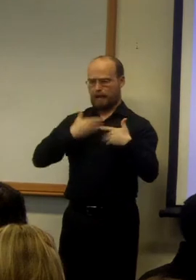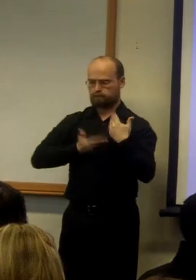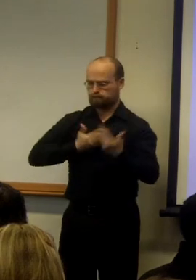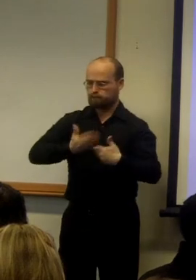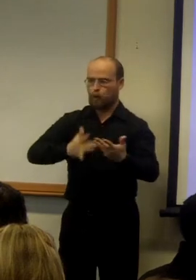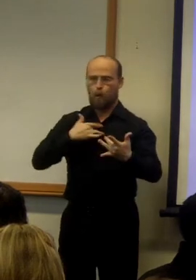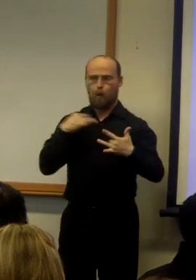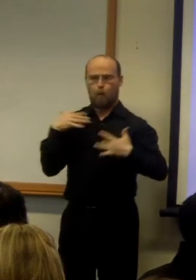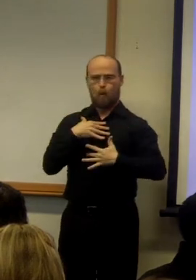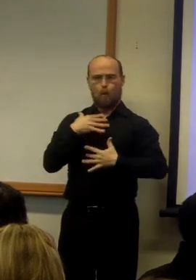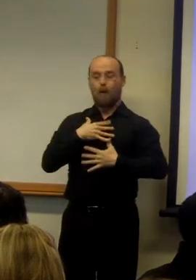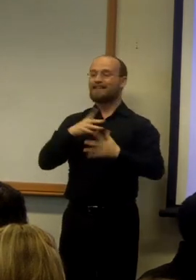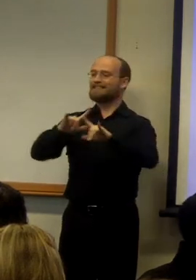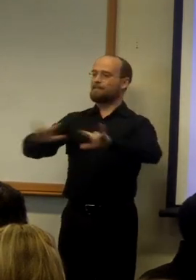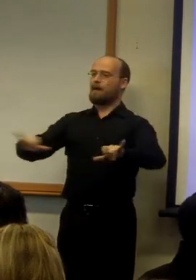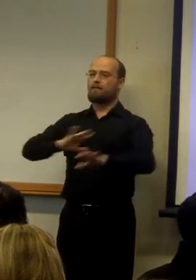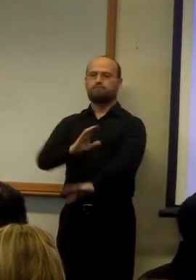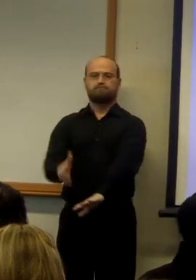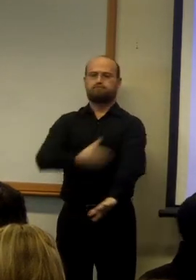so empowering at the same time.